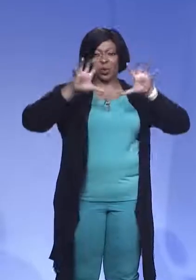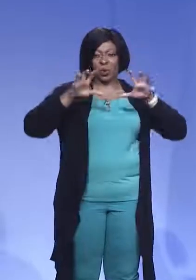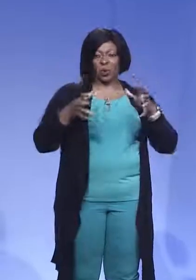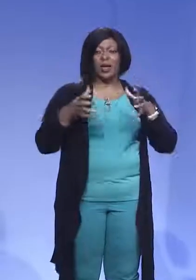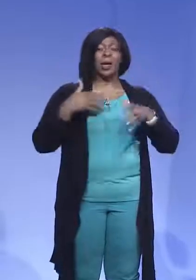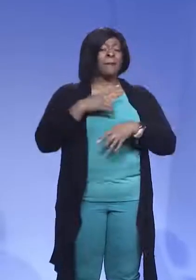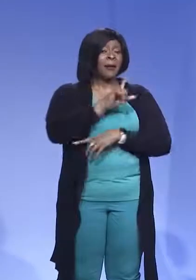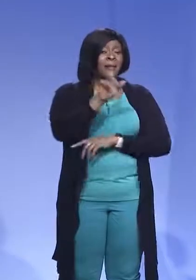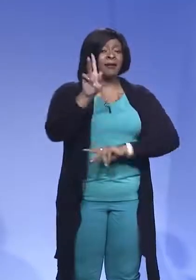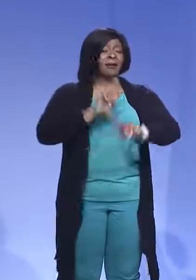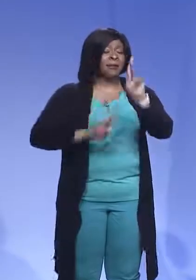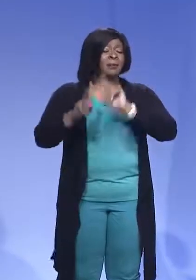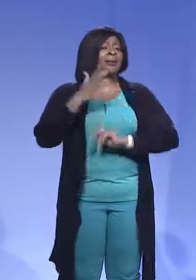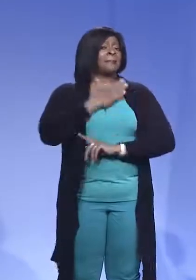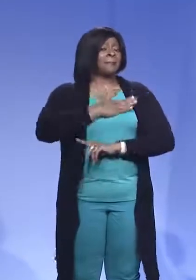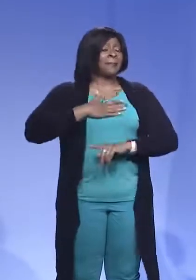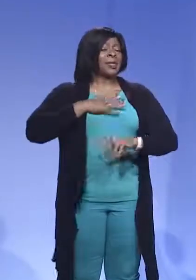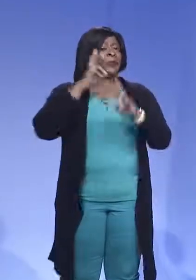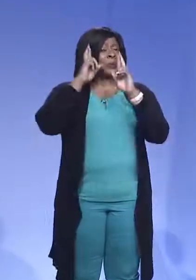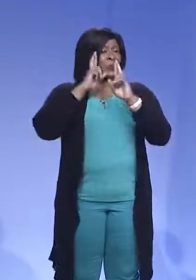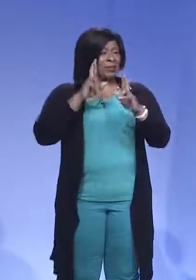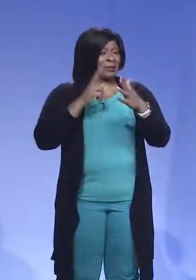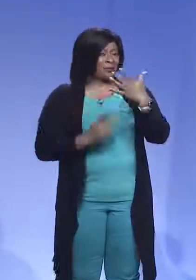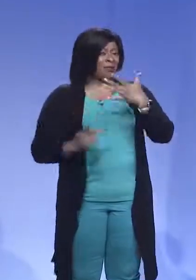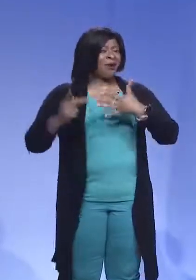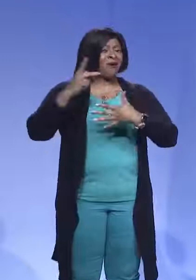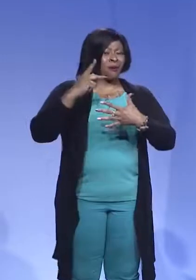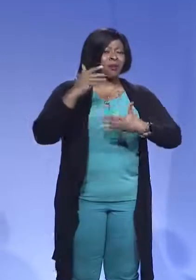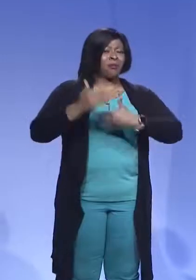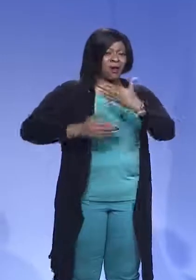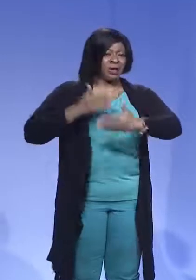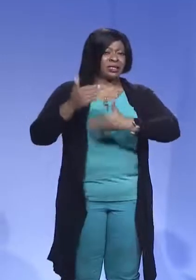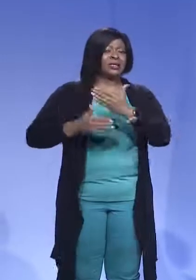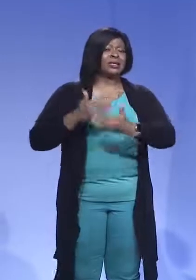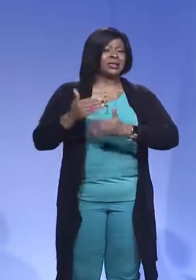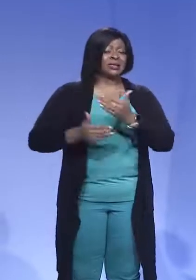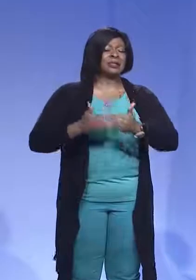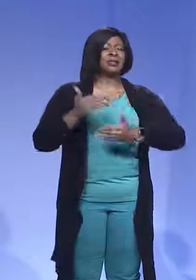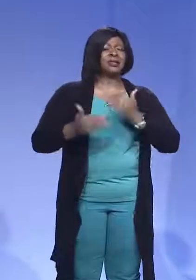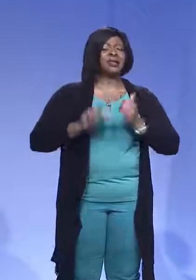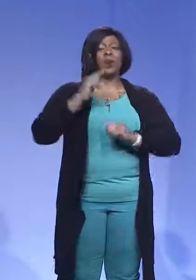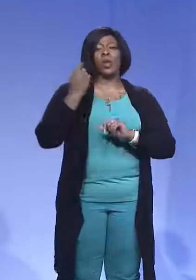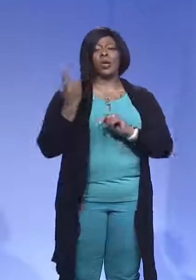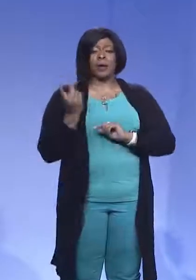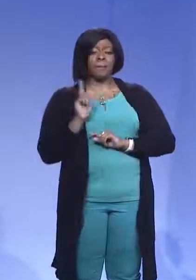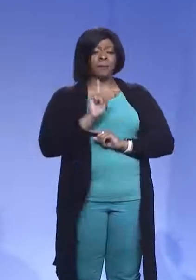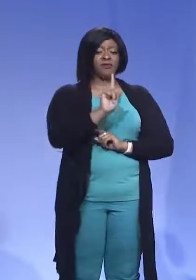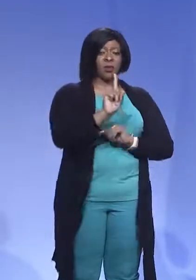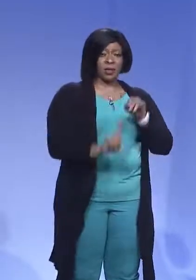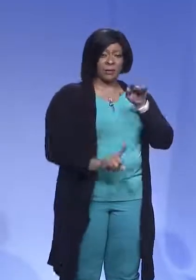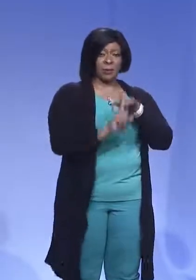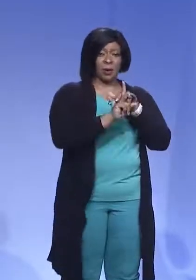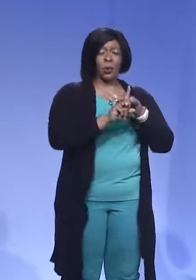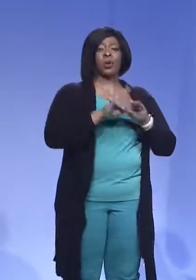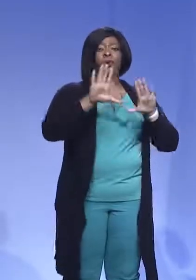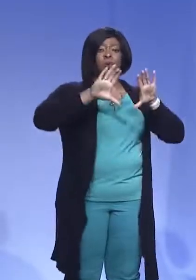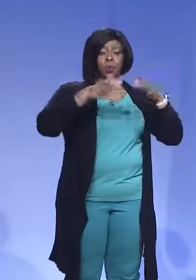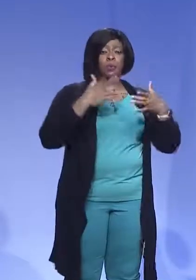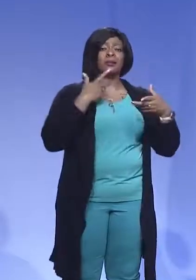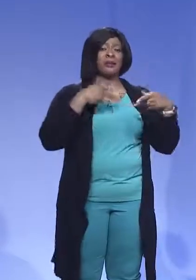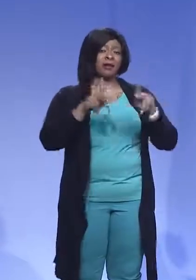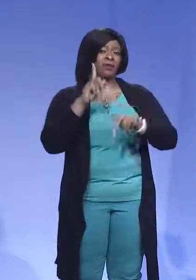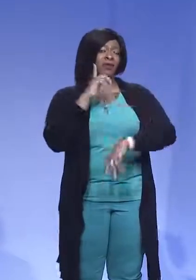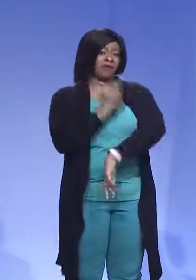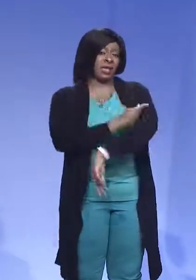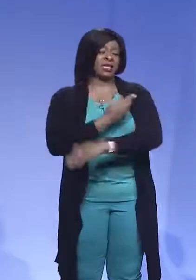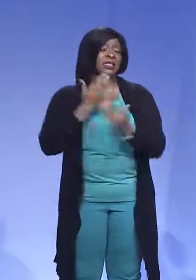I'm asking people to please respect the priority process and only come forward when your group is eligible for